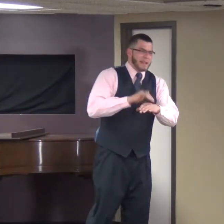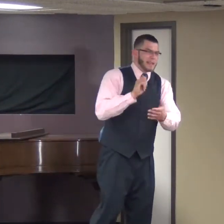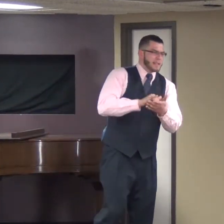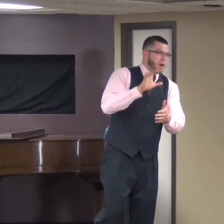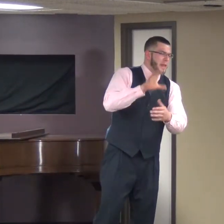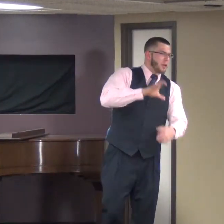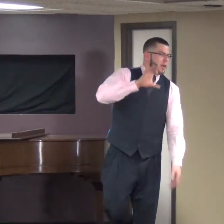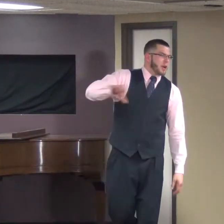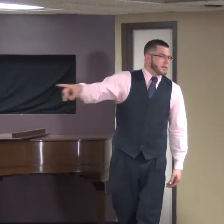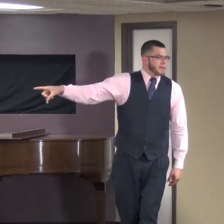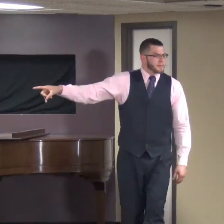It's on that cross.